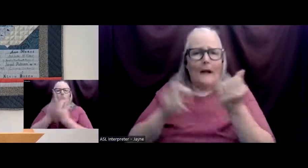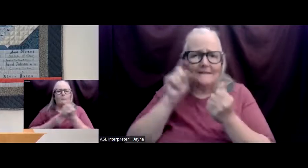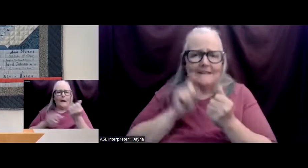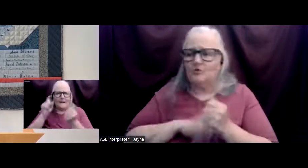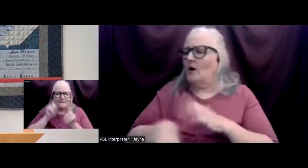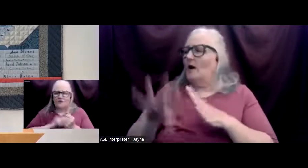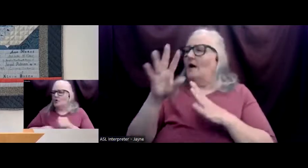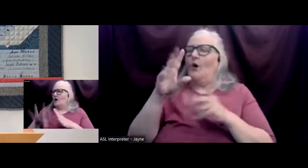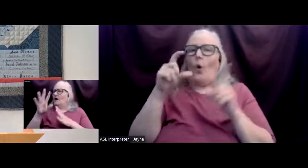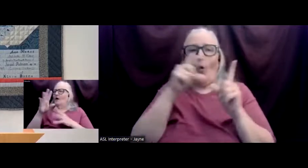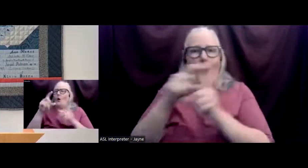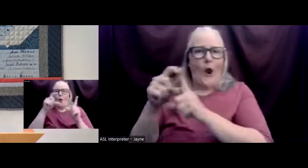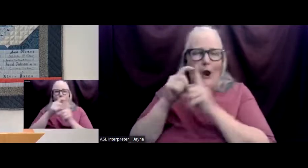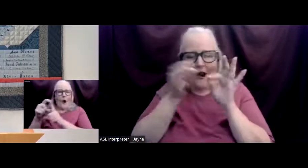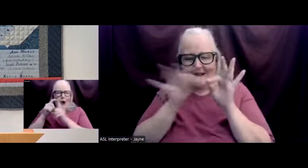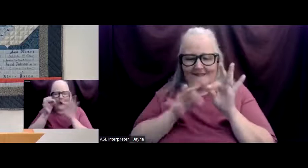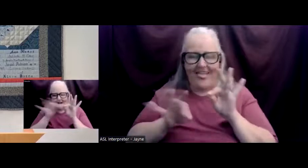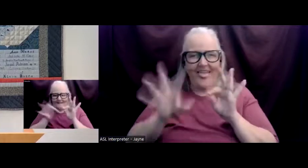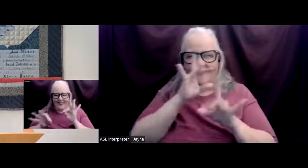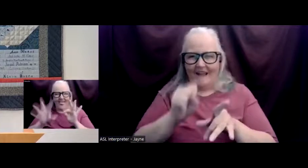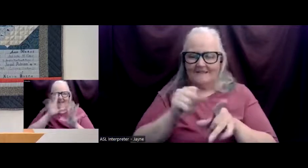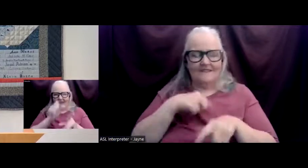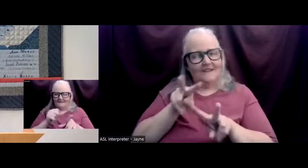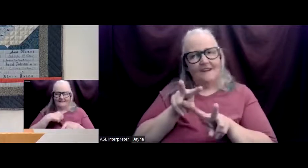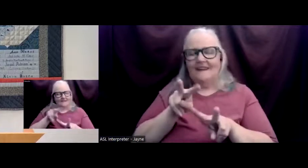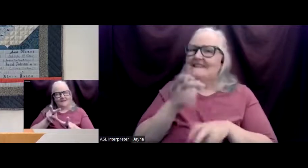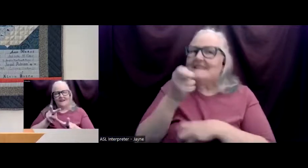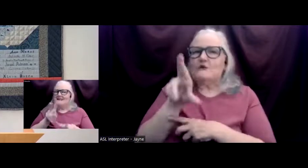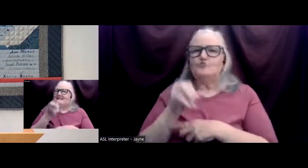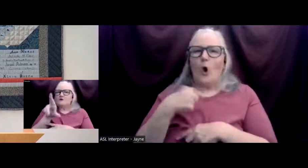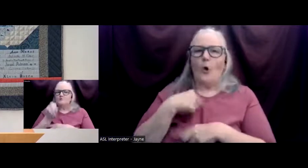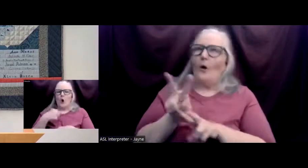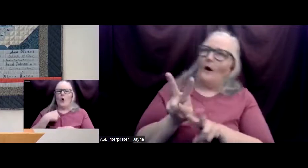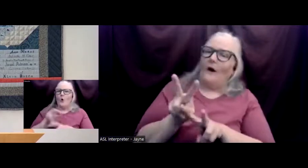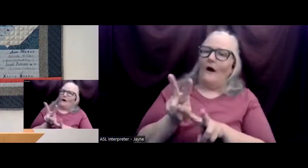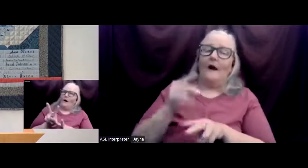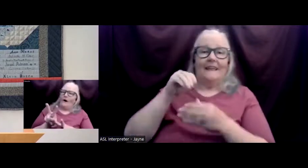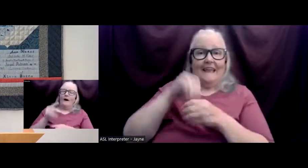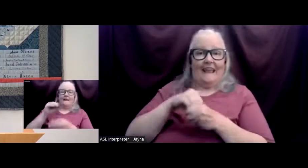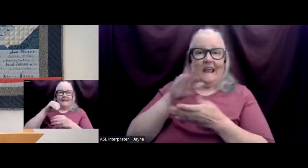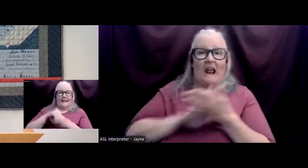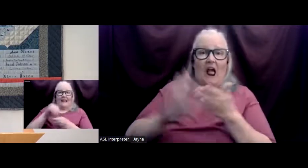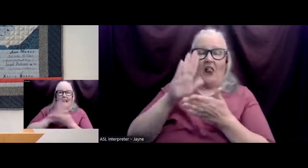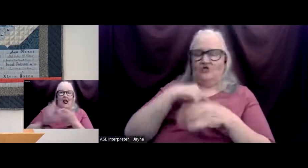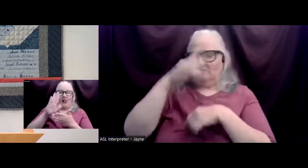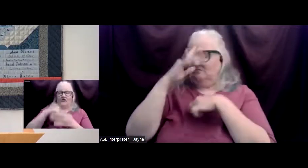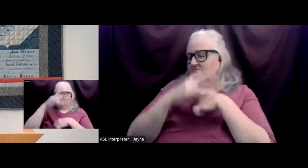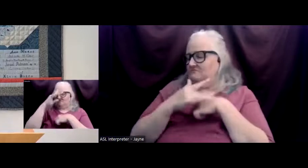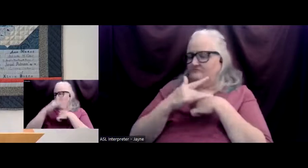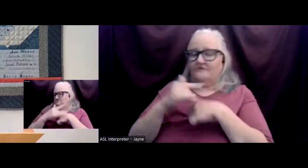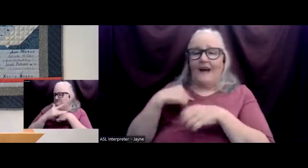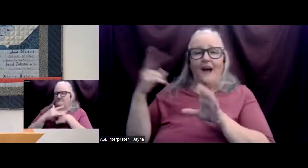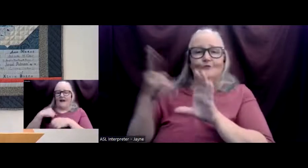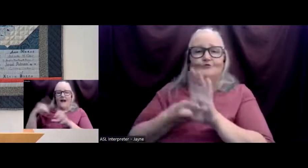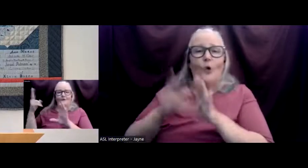I'd found my new hero. I spent college obsessed, joining online fan